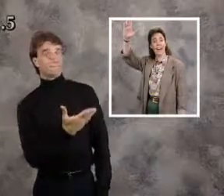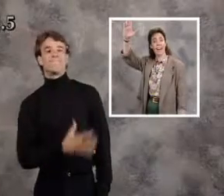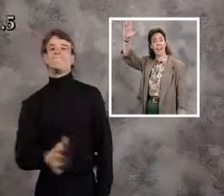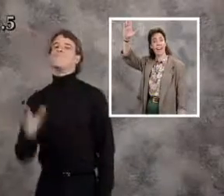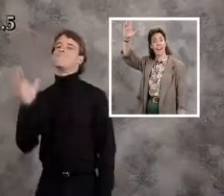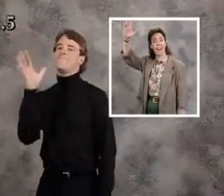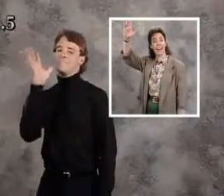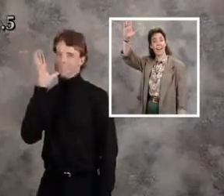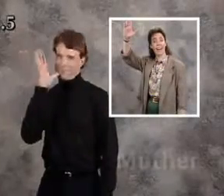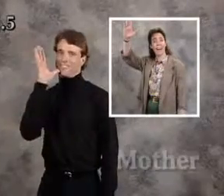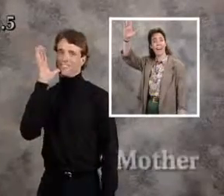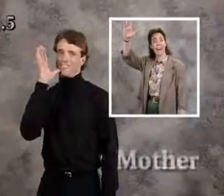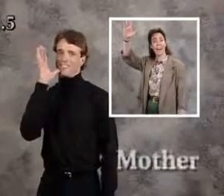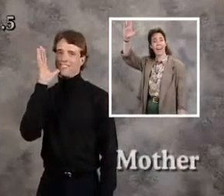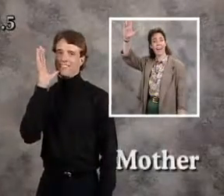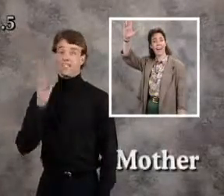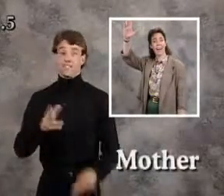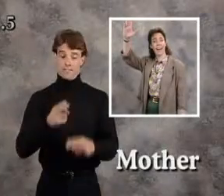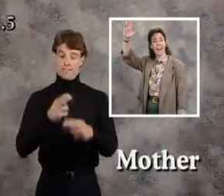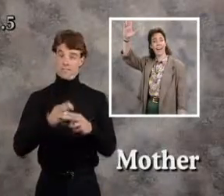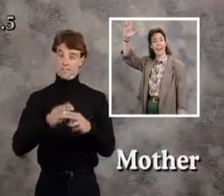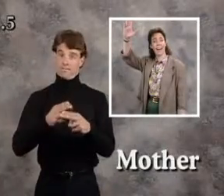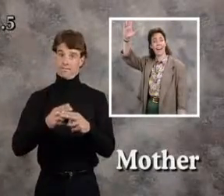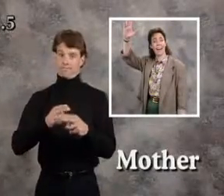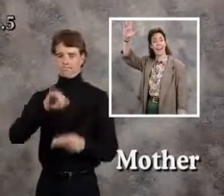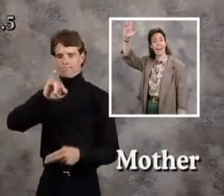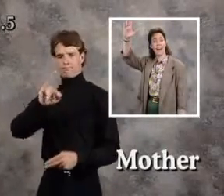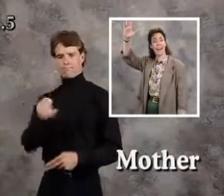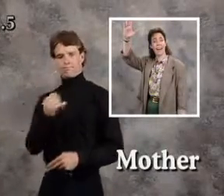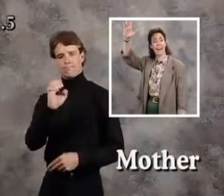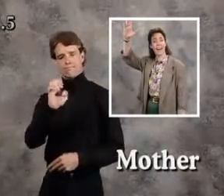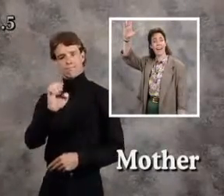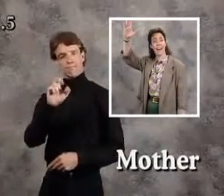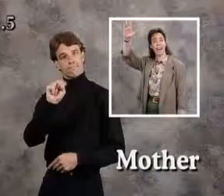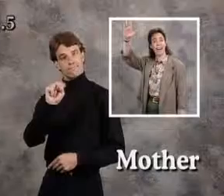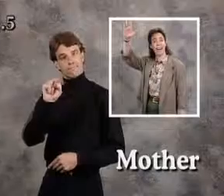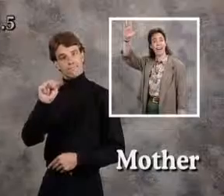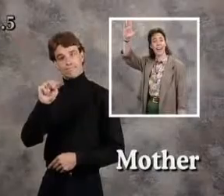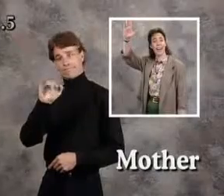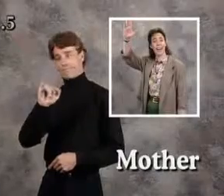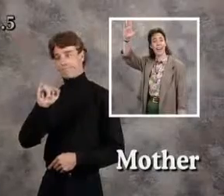This is the mother. Her name is Jennifer.